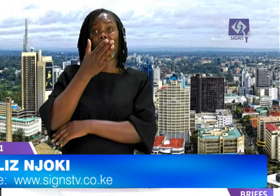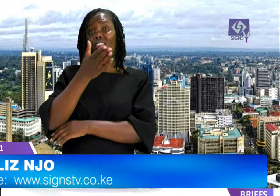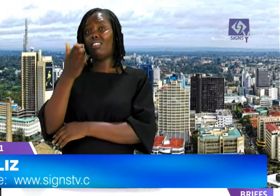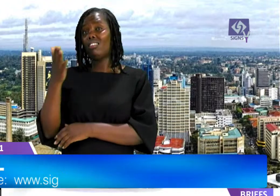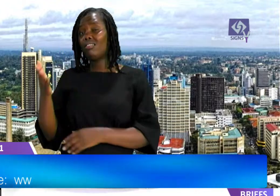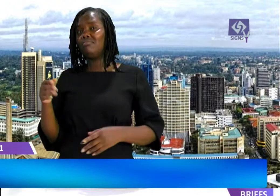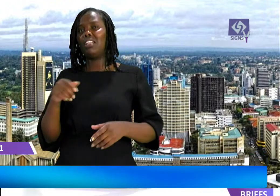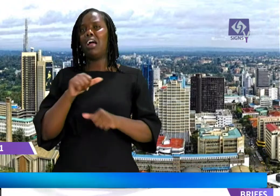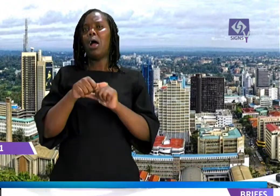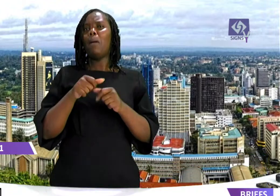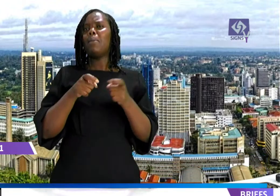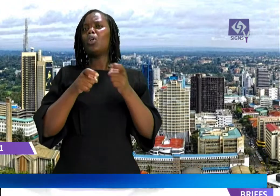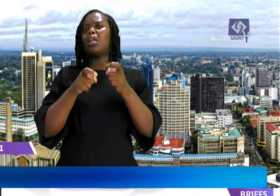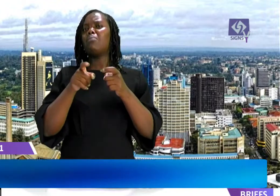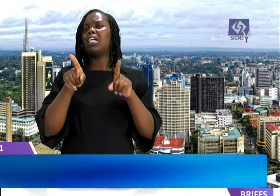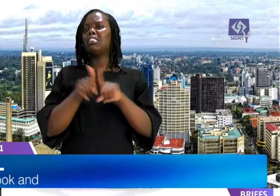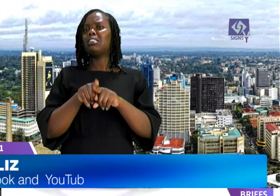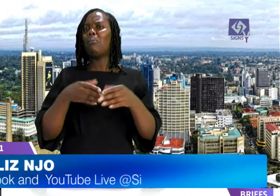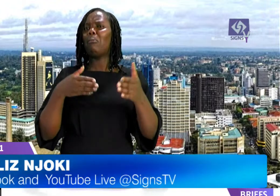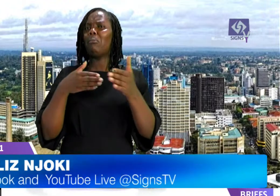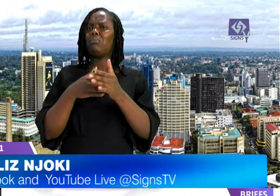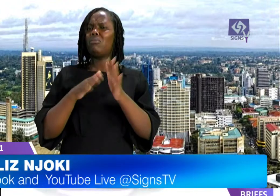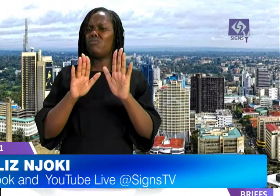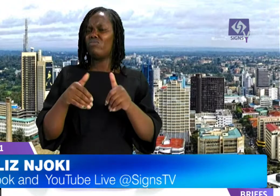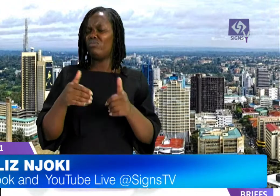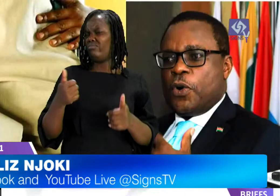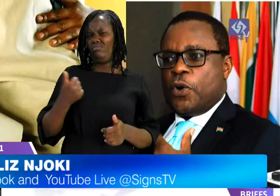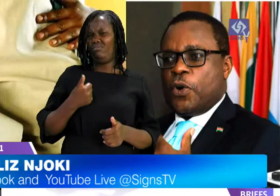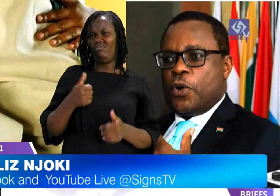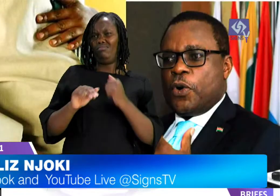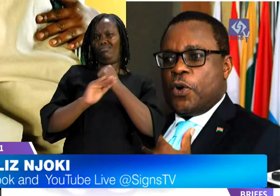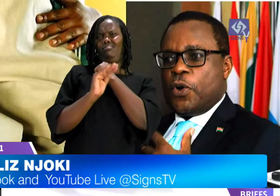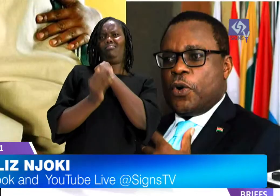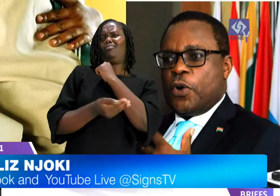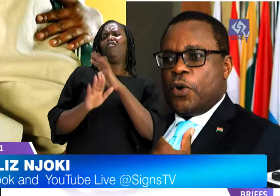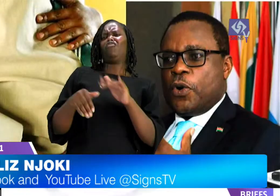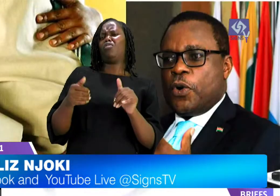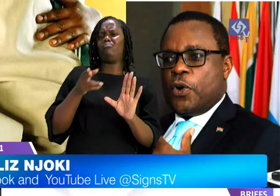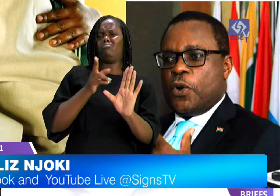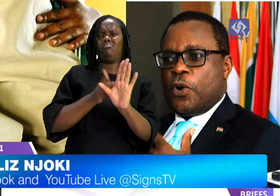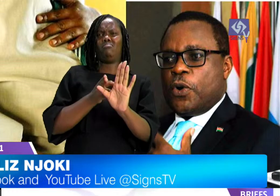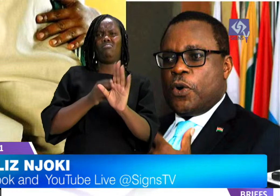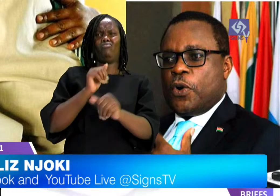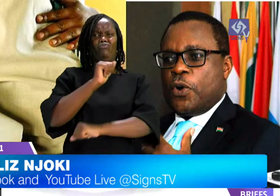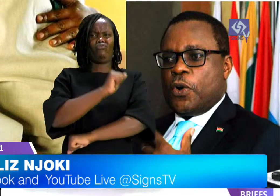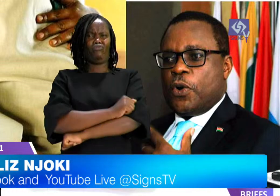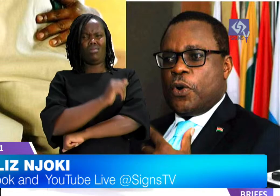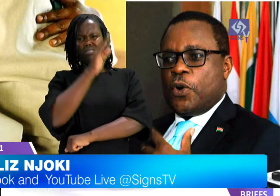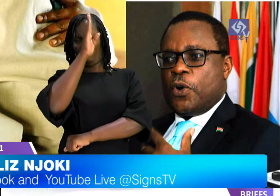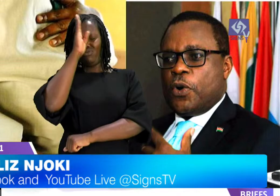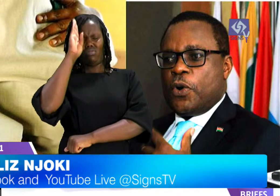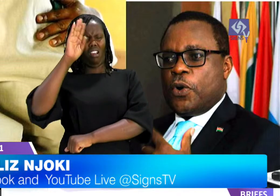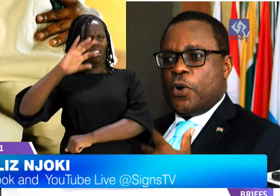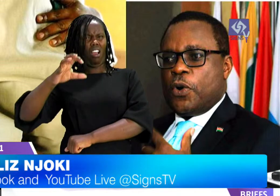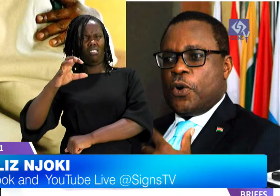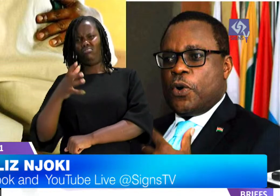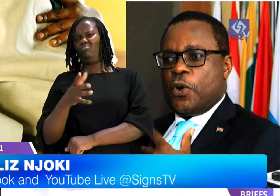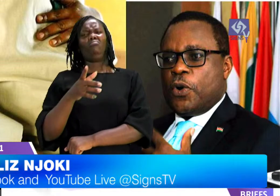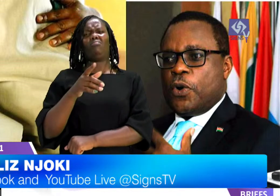online and in some media outlets that his administration had banned pregnant girls from